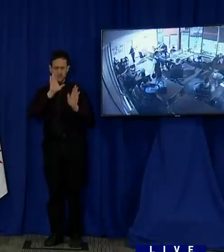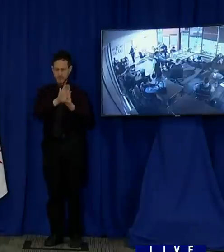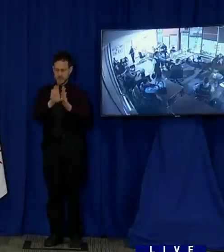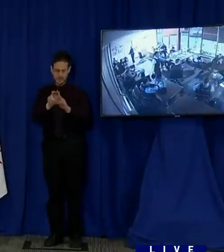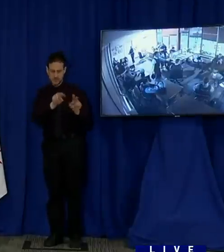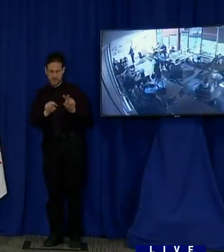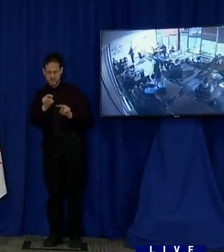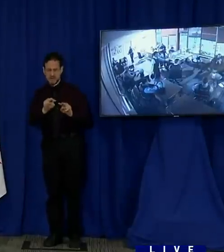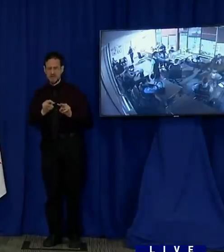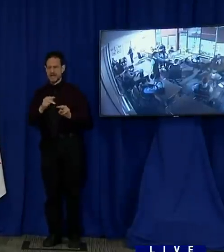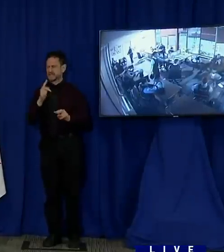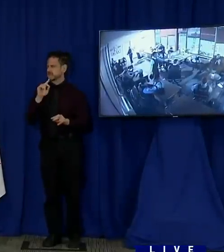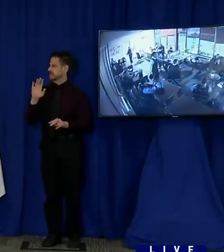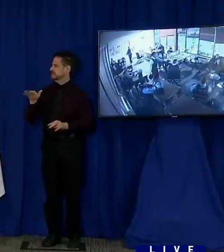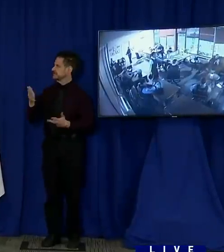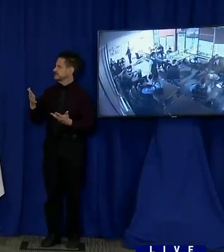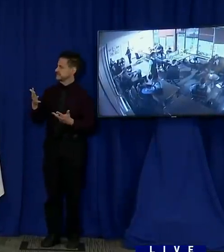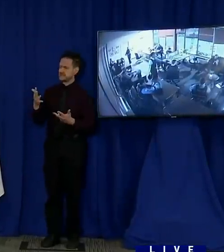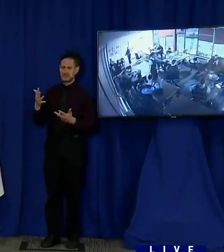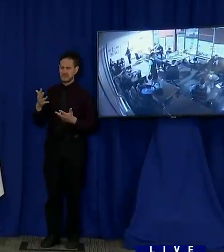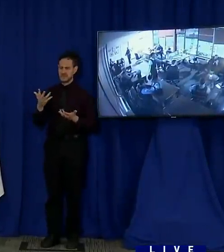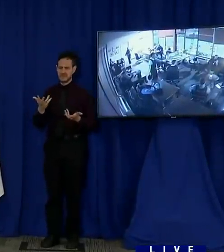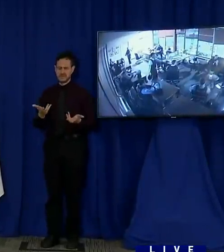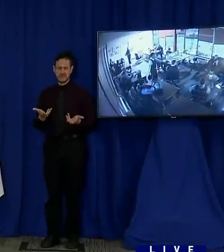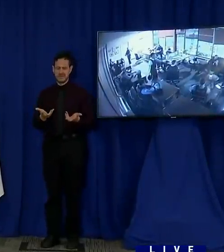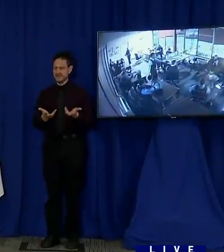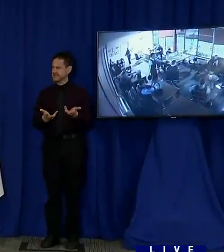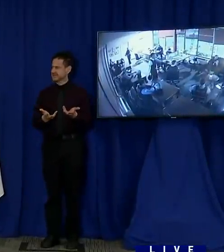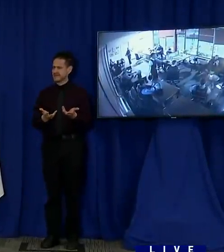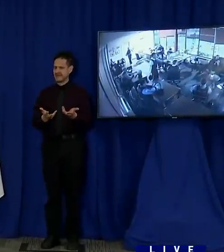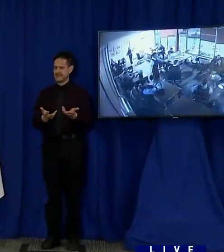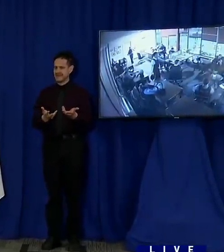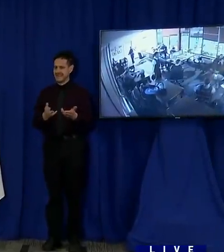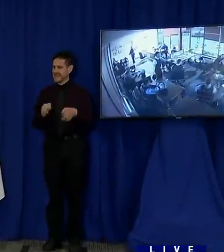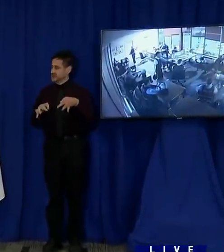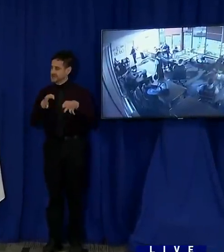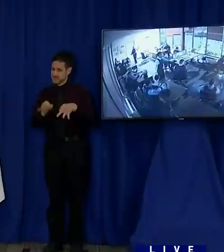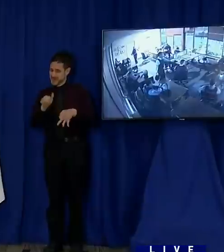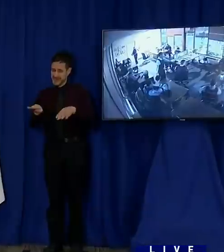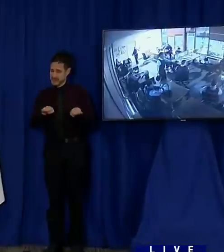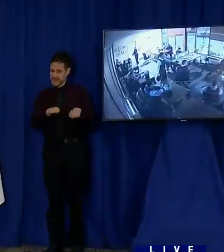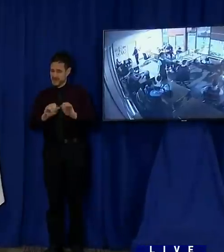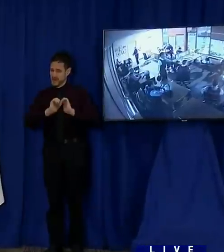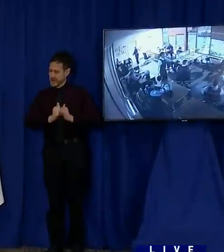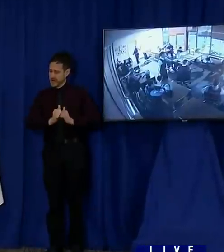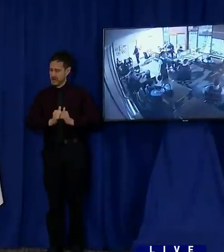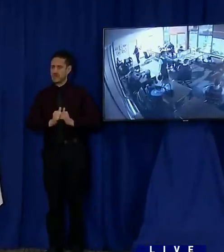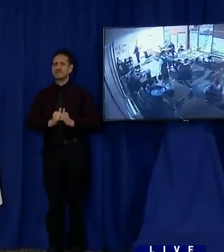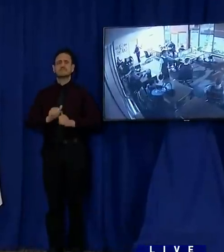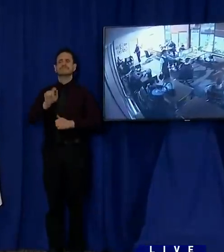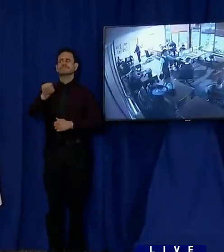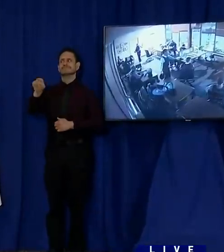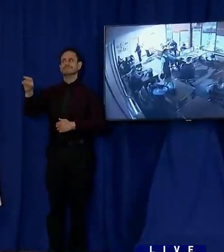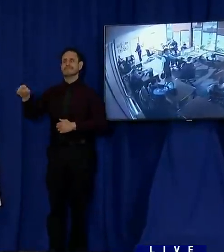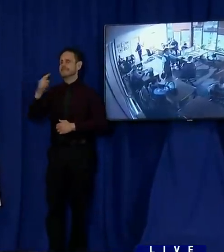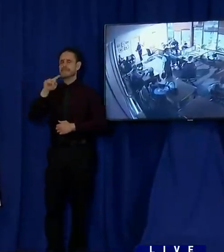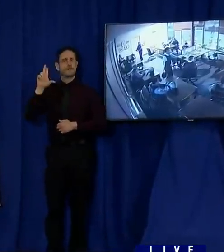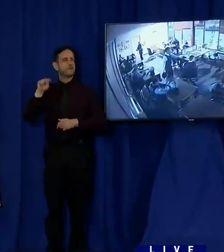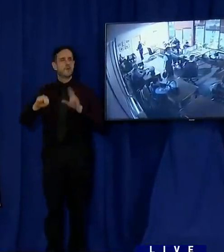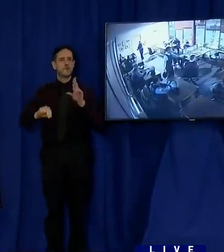there anything that could even remotely be defensible here? And to a person, each one said